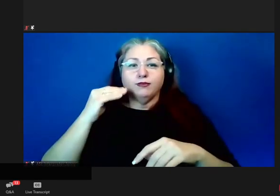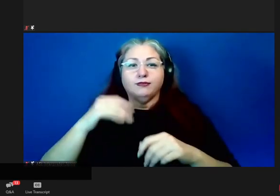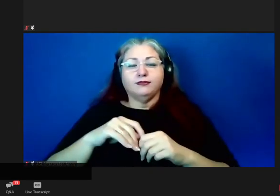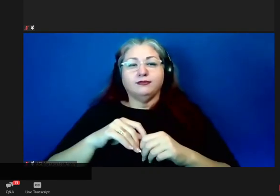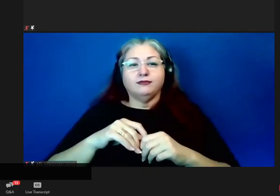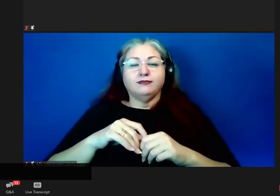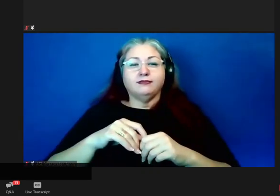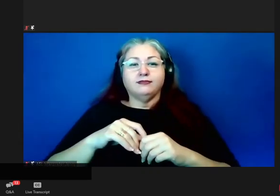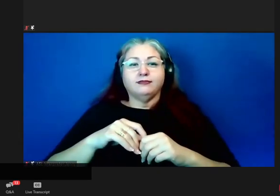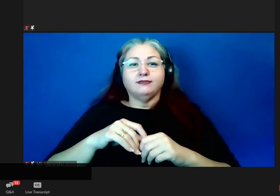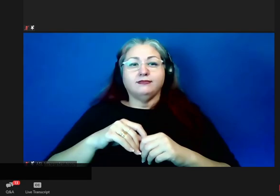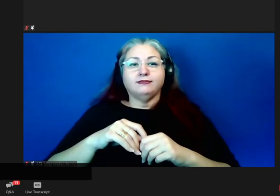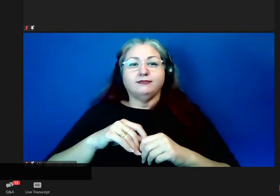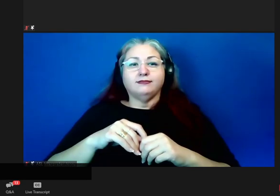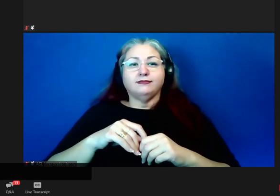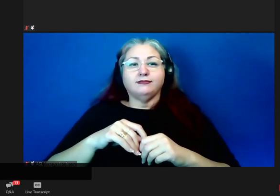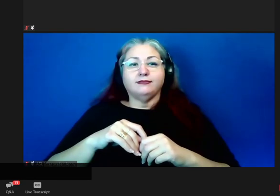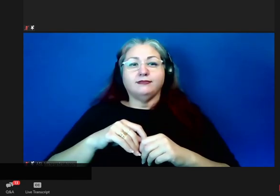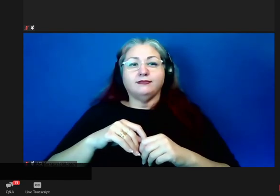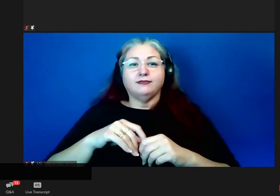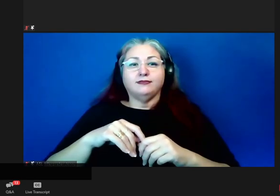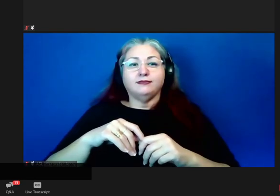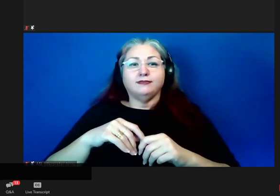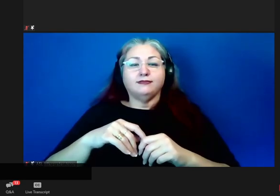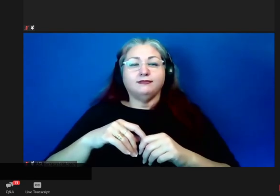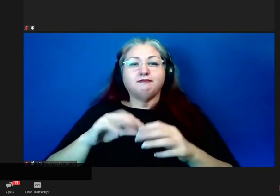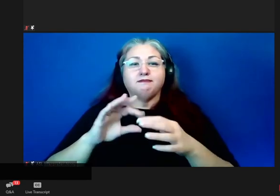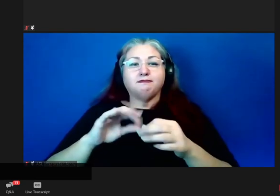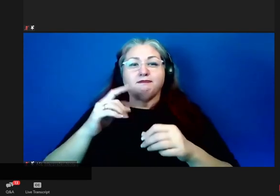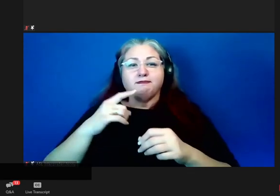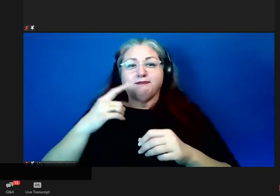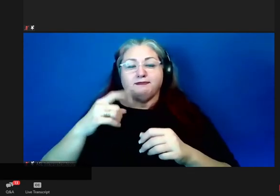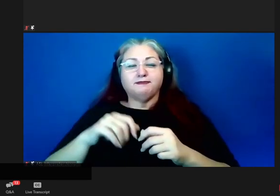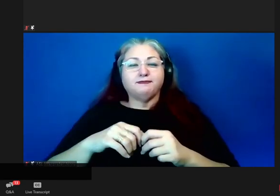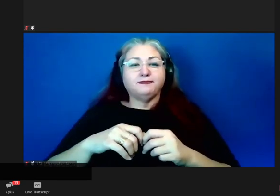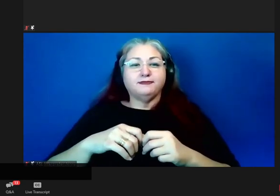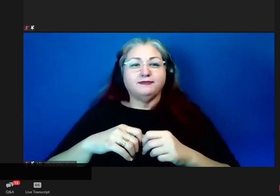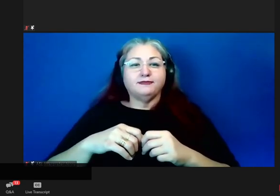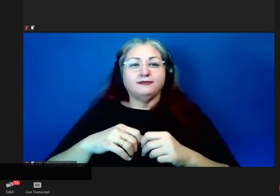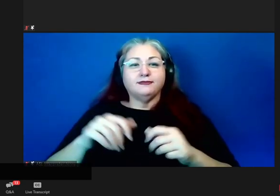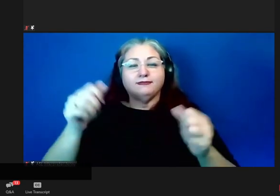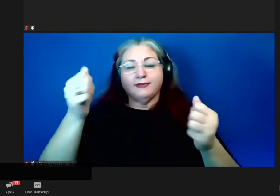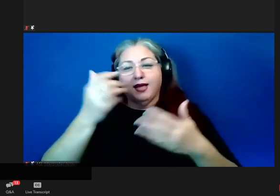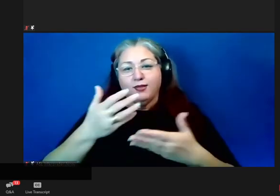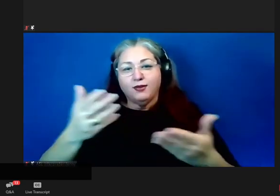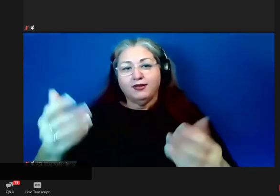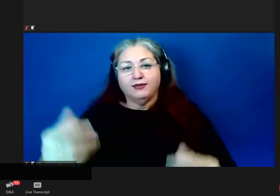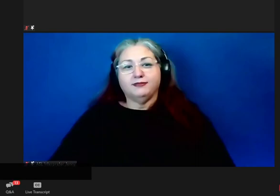pumehana pau ole, o kohoa noia e hoi pūai. Aloha.